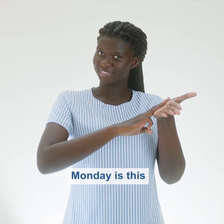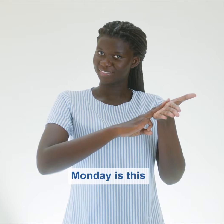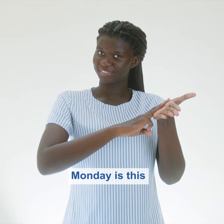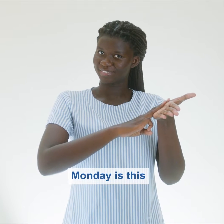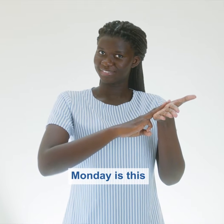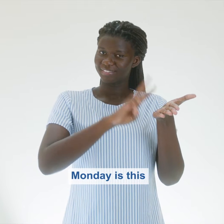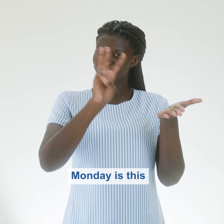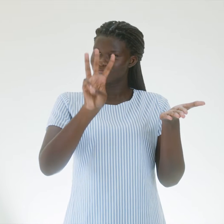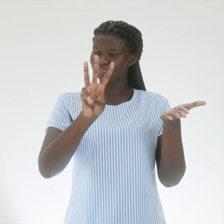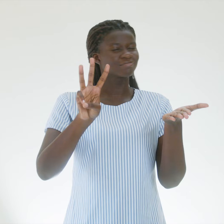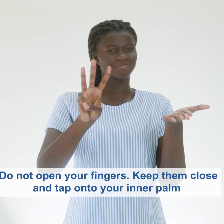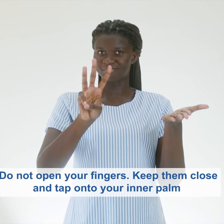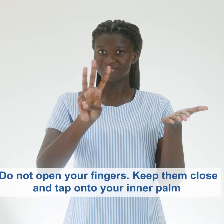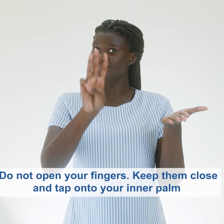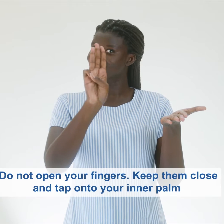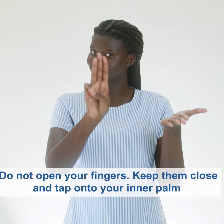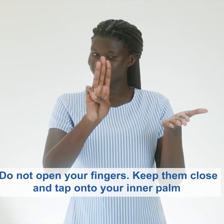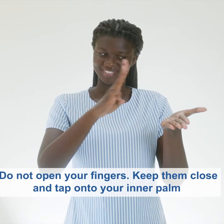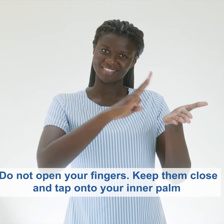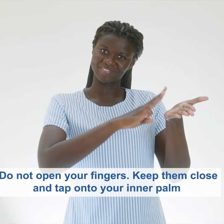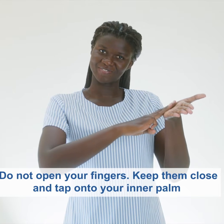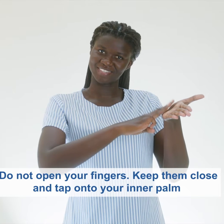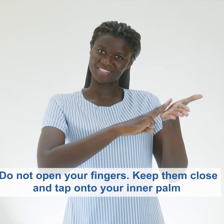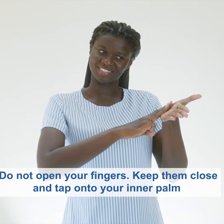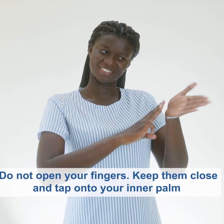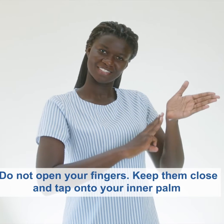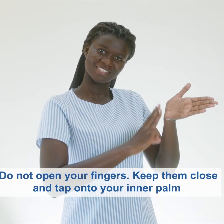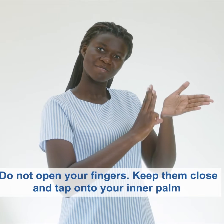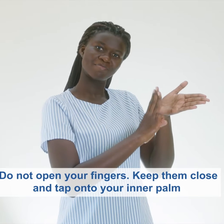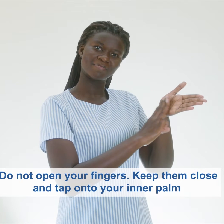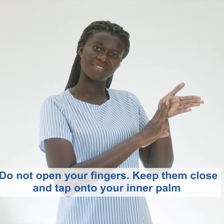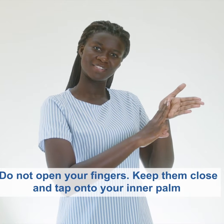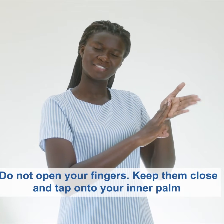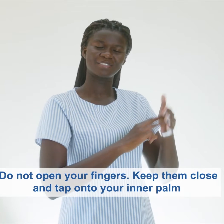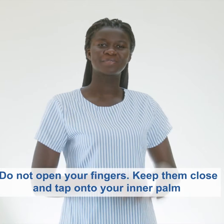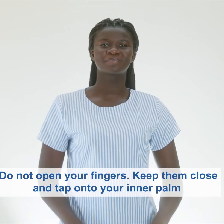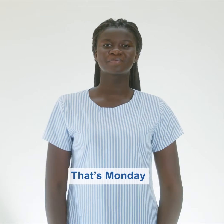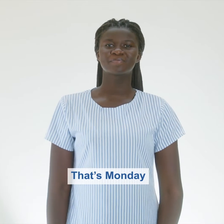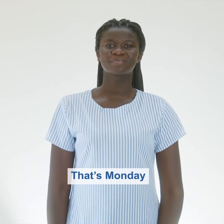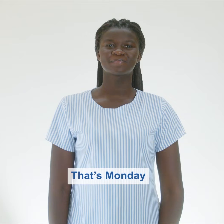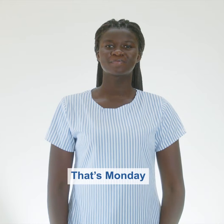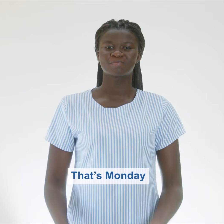Monday is this. Do not open your fingers, keep them closed and tap onto your inner palm. That's Monday.